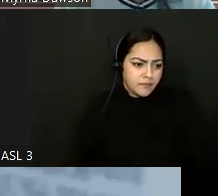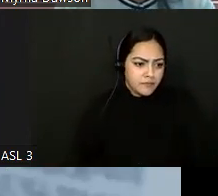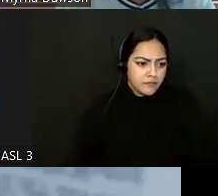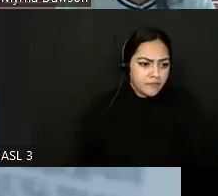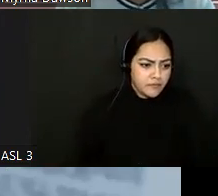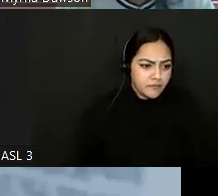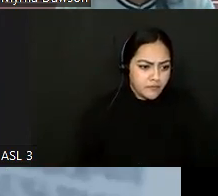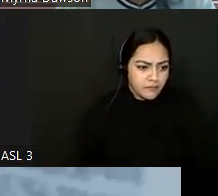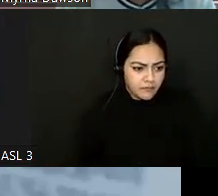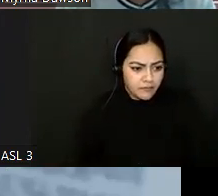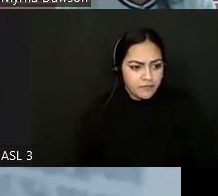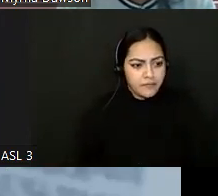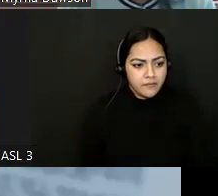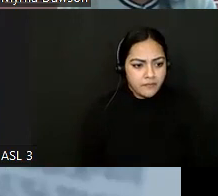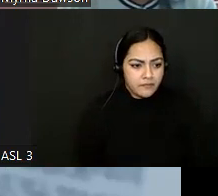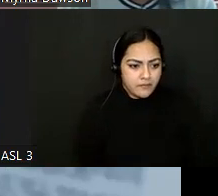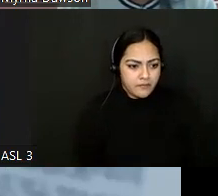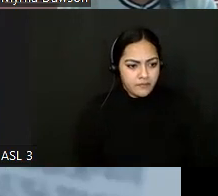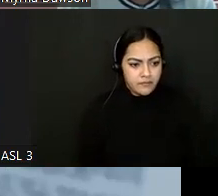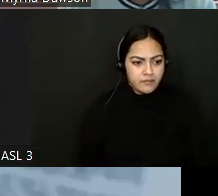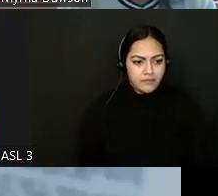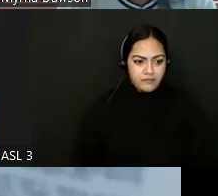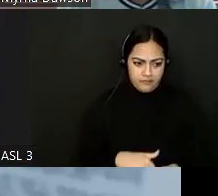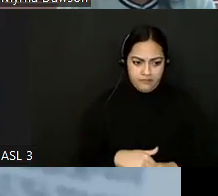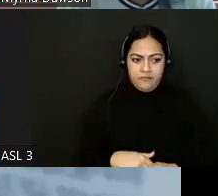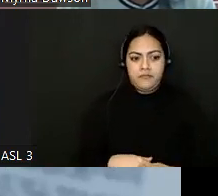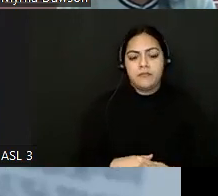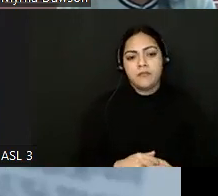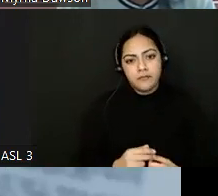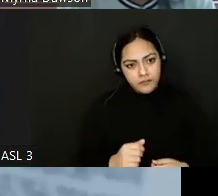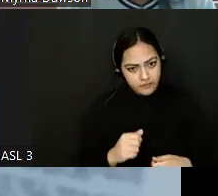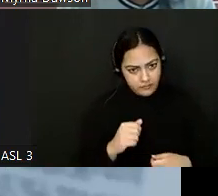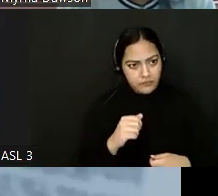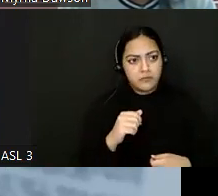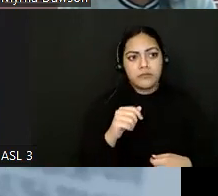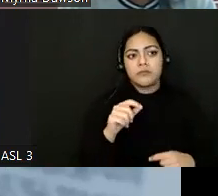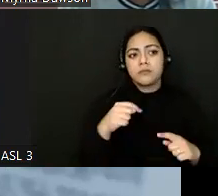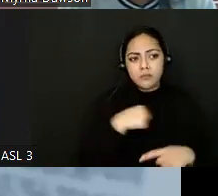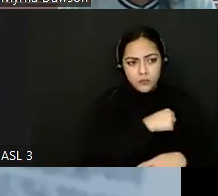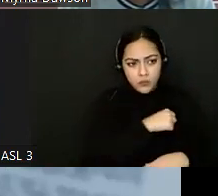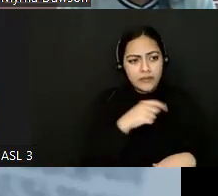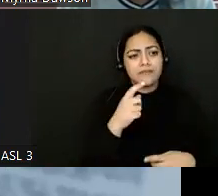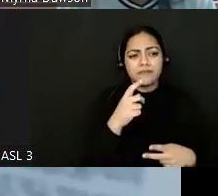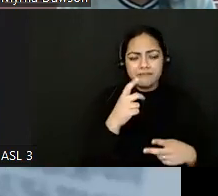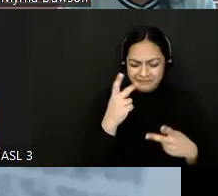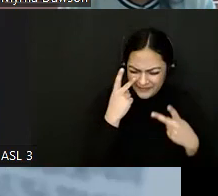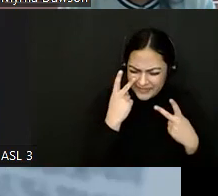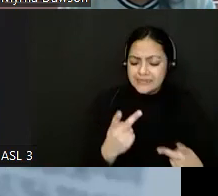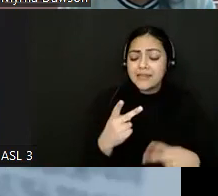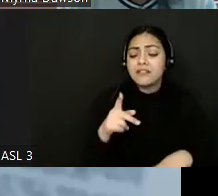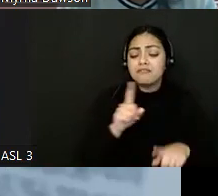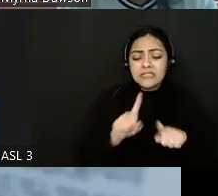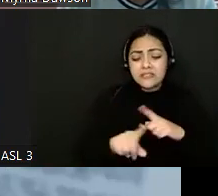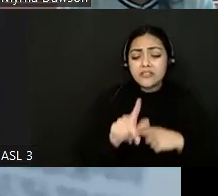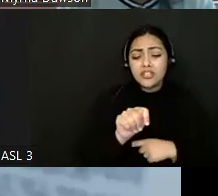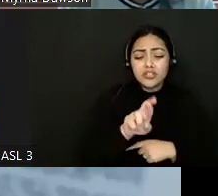Globally, despite the rise of many innovative initiatives, we've seen struggles to effectively ratify treaties and conventions,